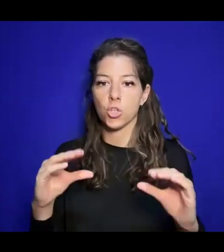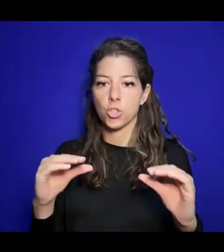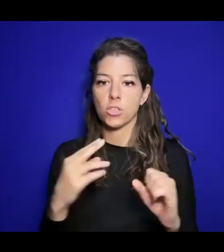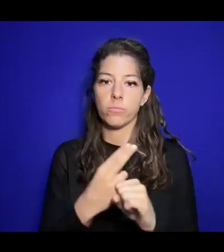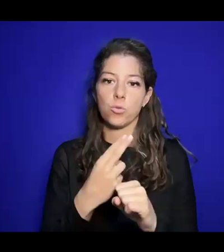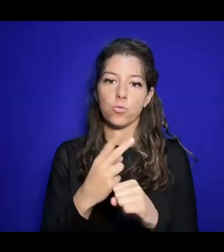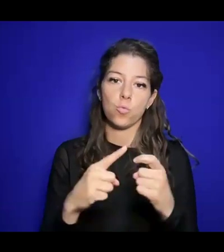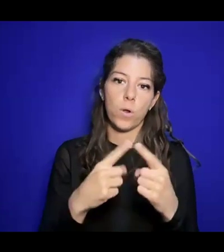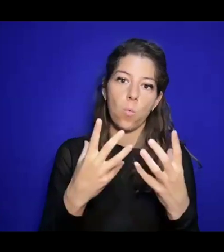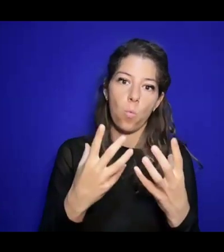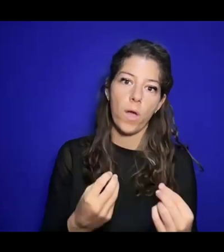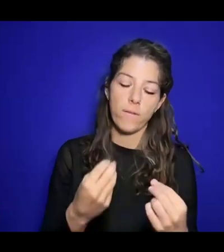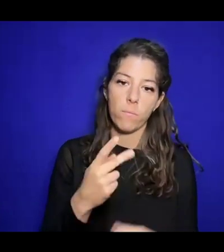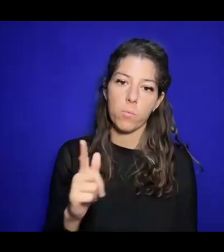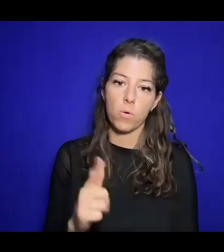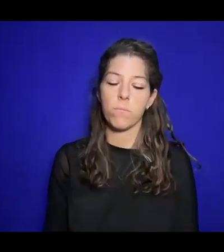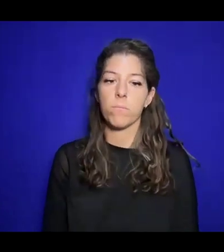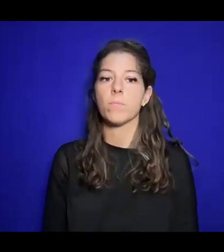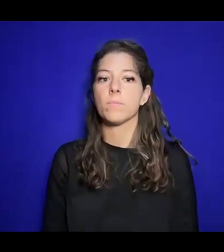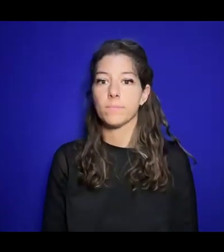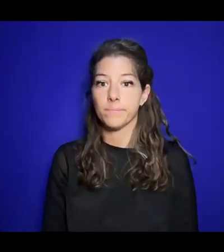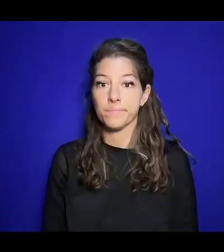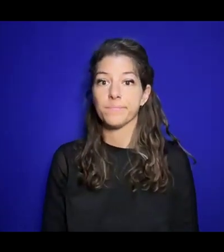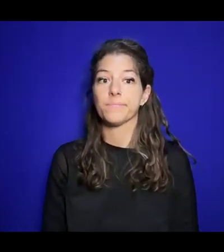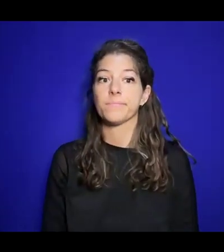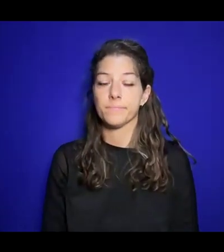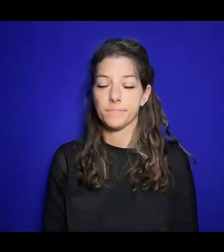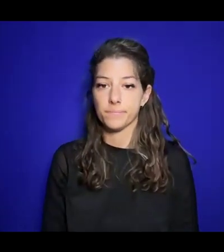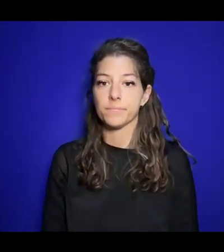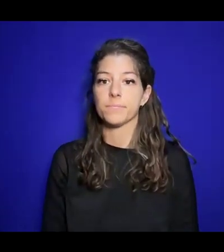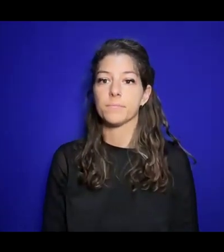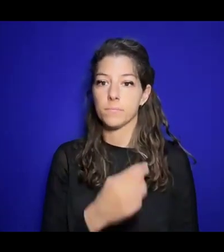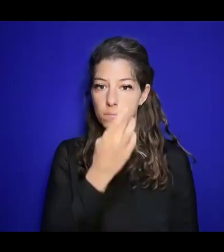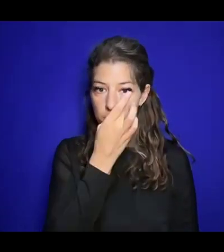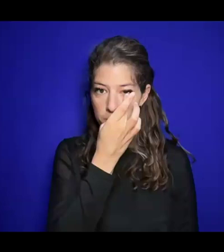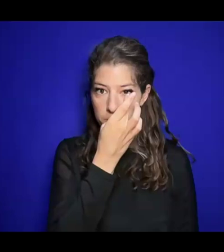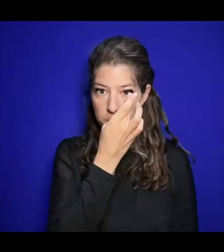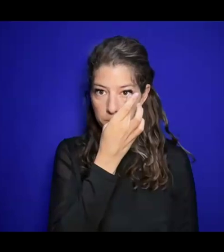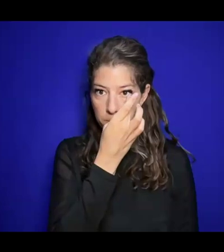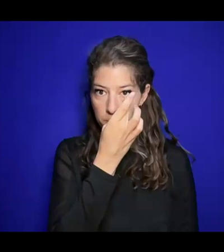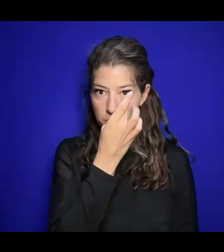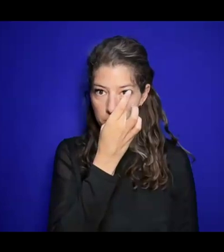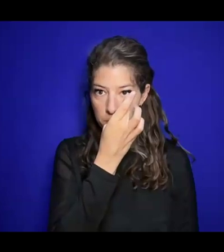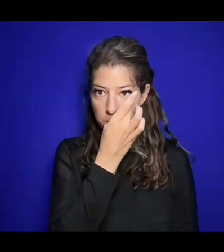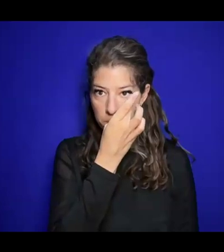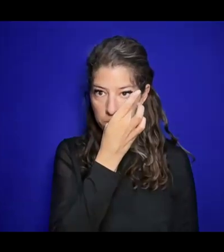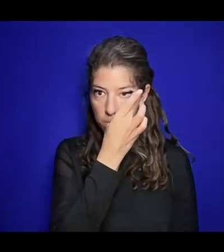used when soaking wet from the pool. Ah, I see. Okay. Um,